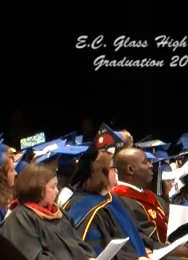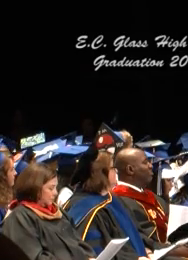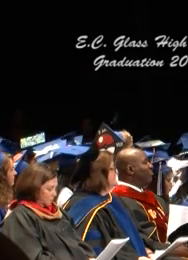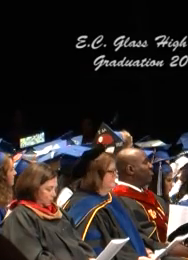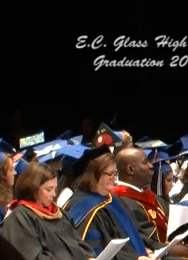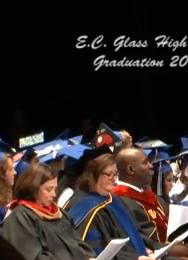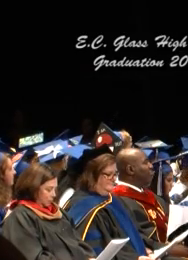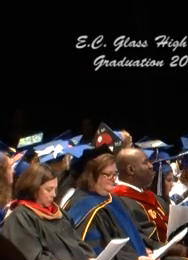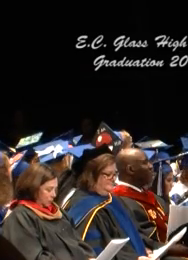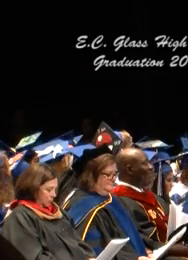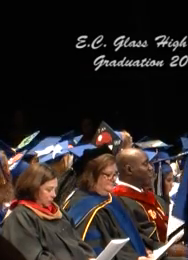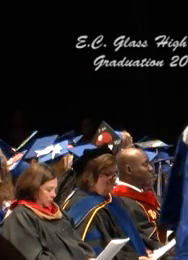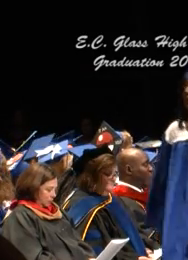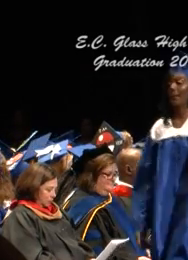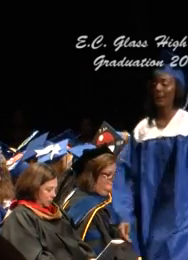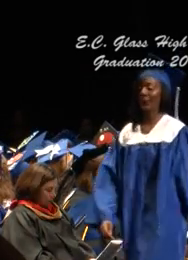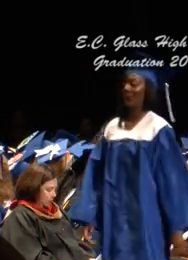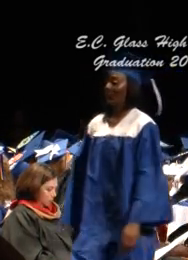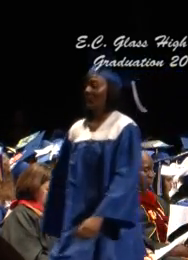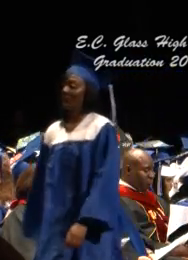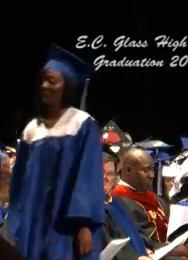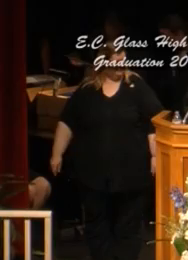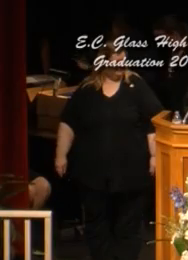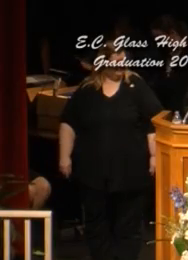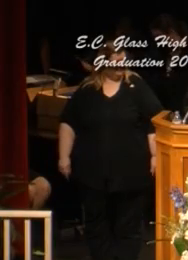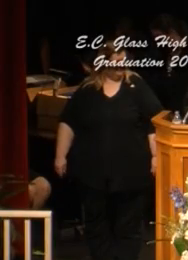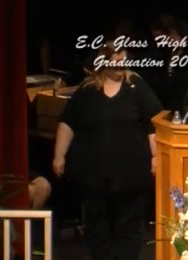Corin Marie Jackson.